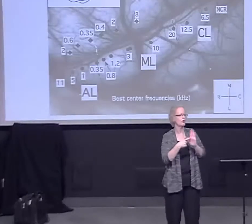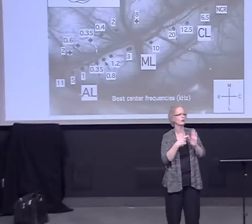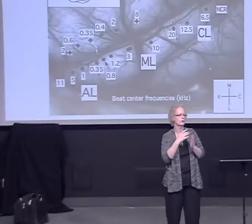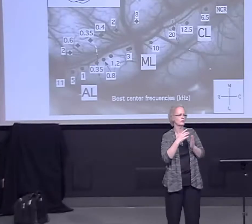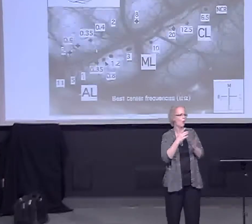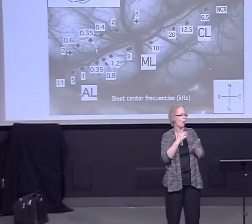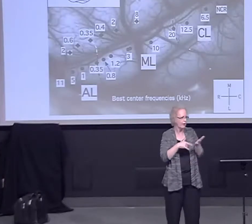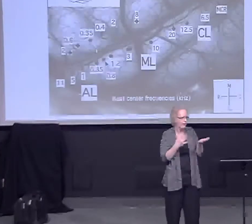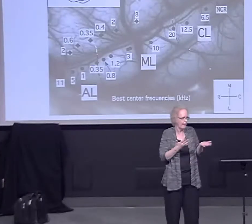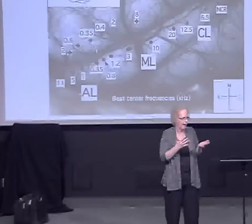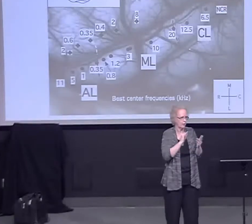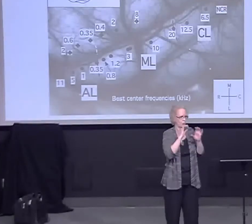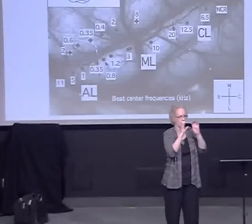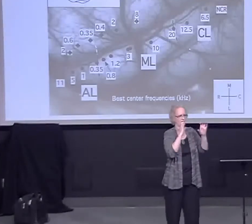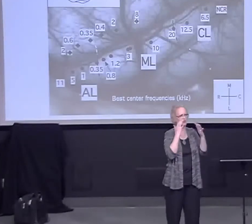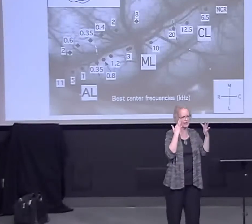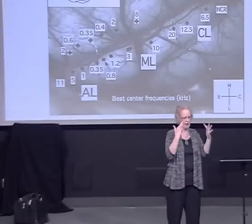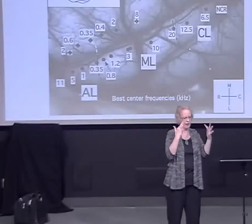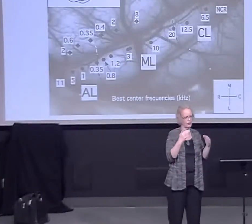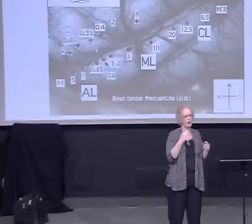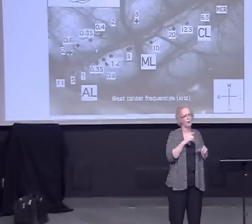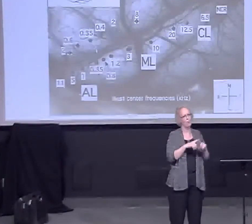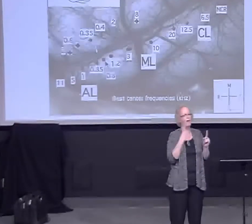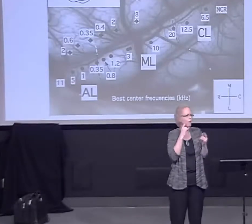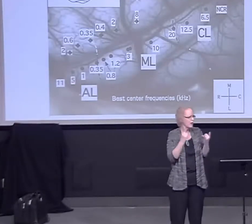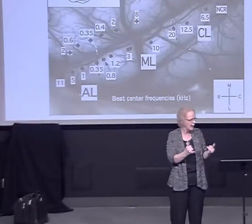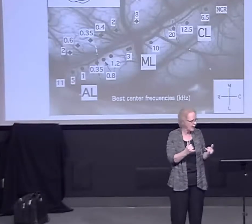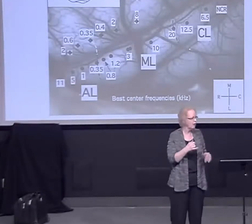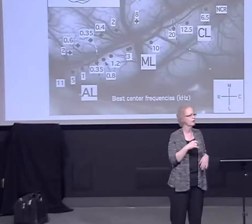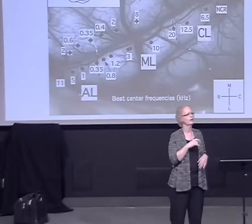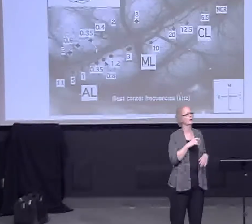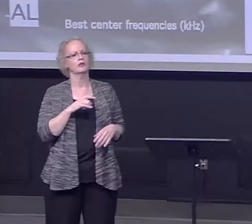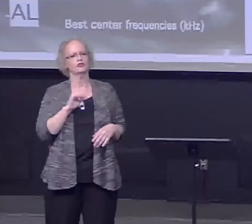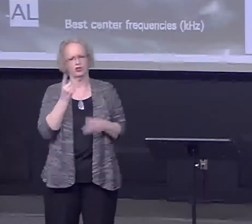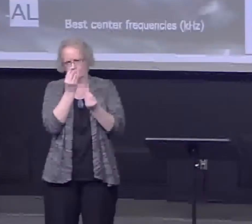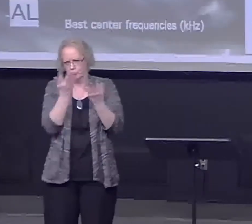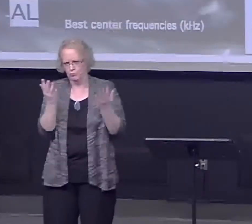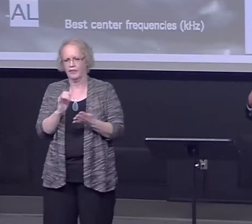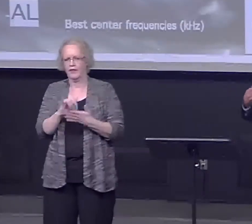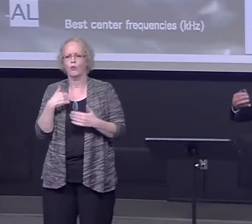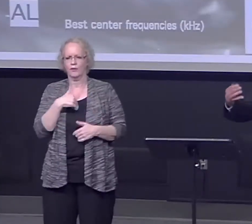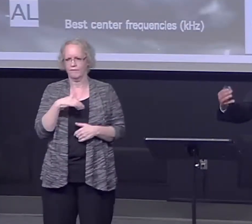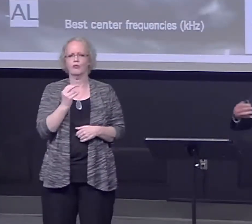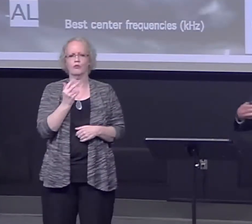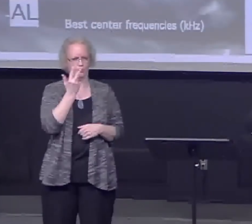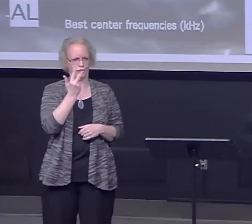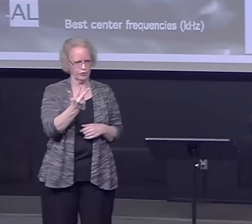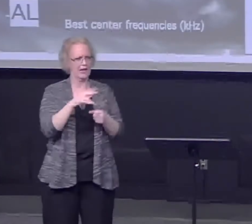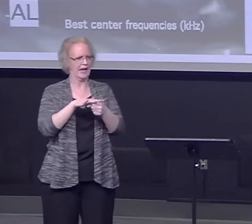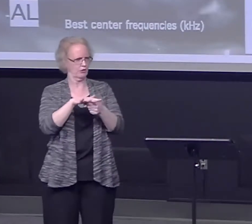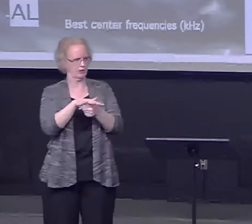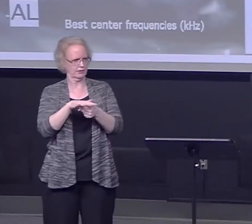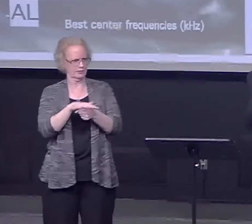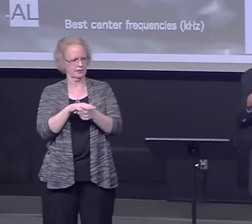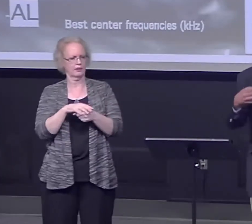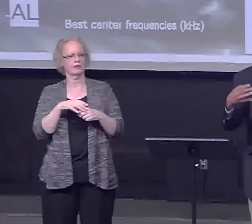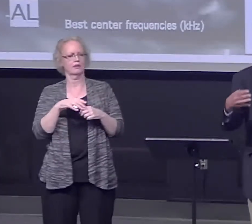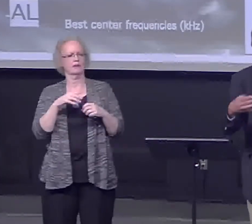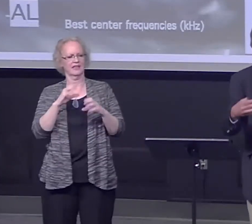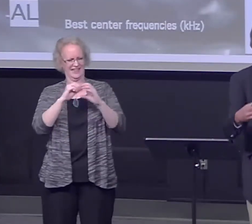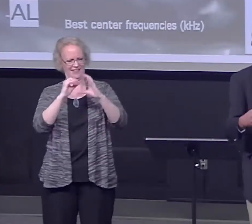And suffice it to say for now that what we found in these initial studies were 3 areas on the exposed surface of the superior